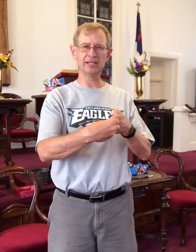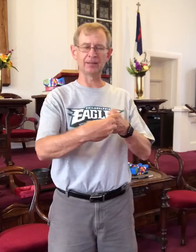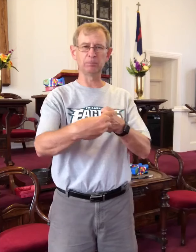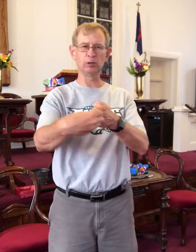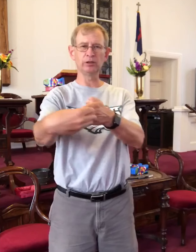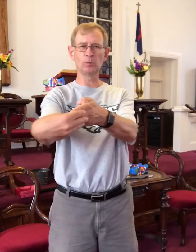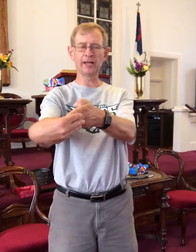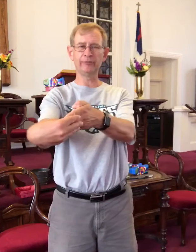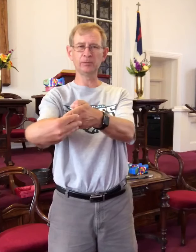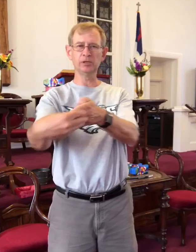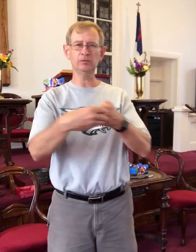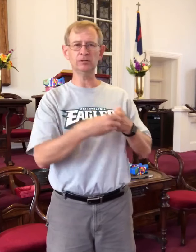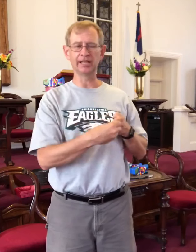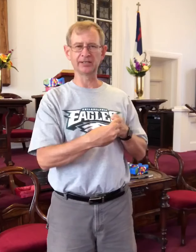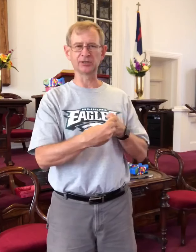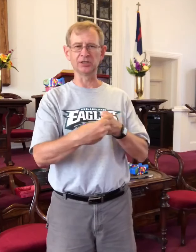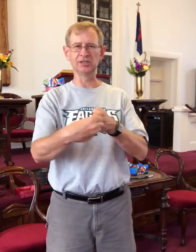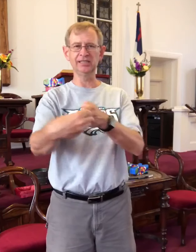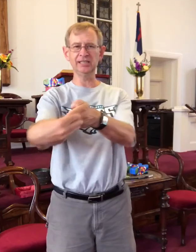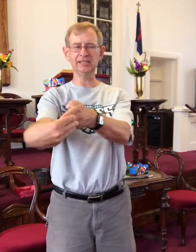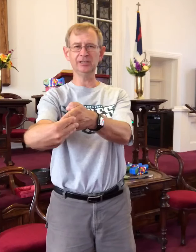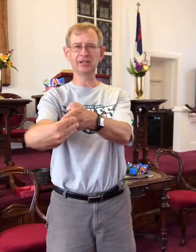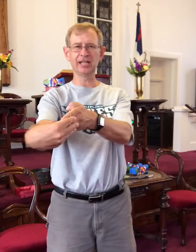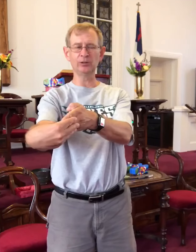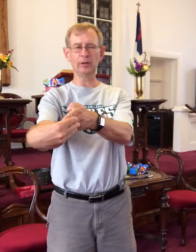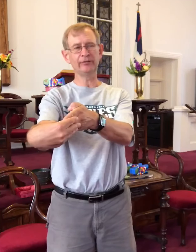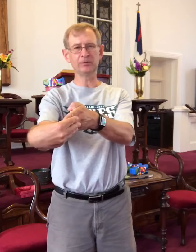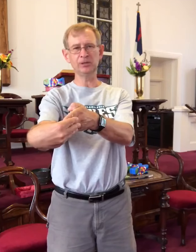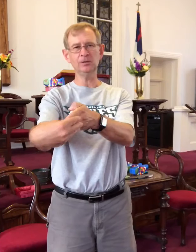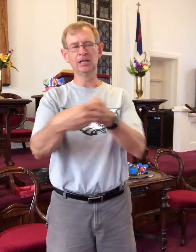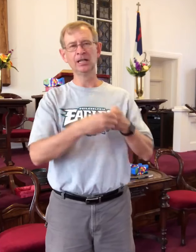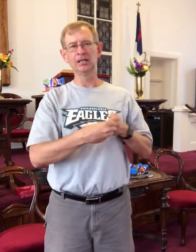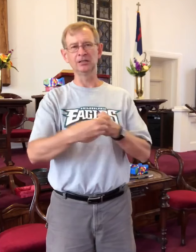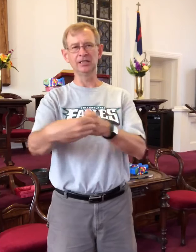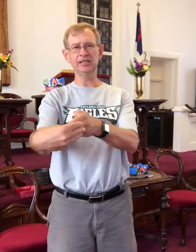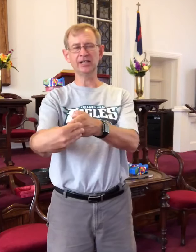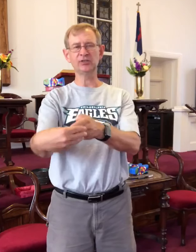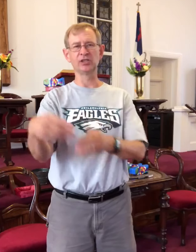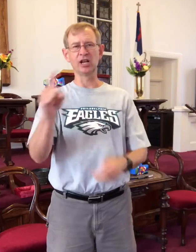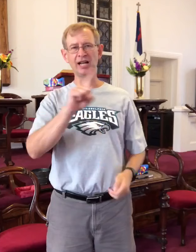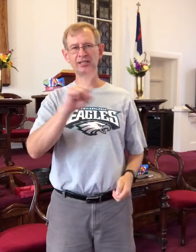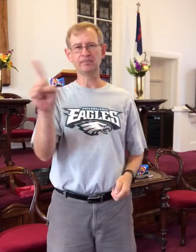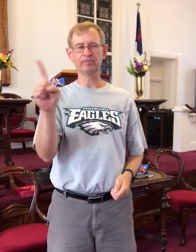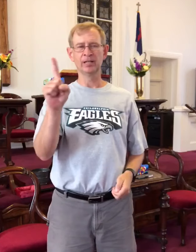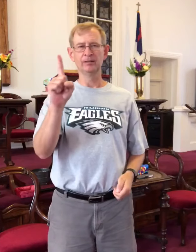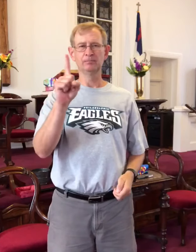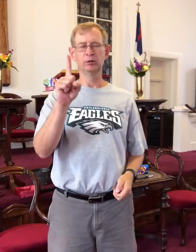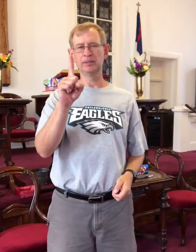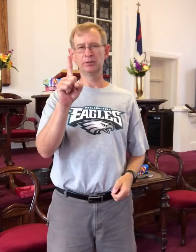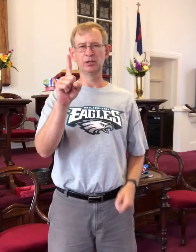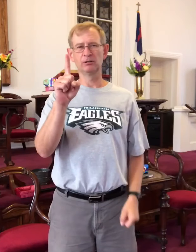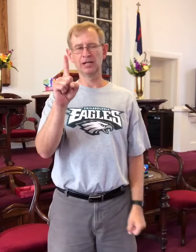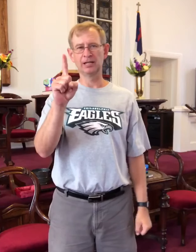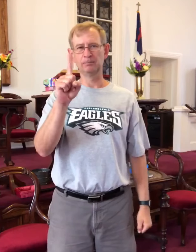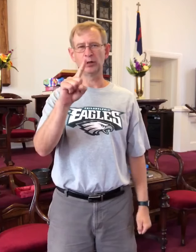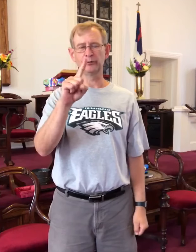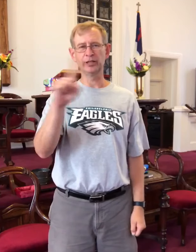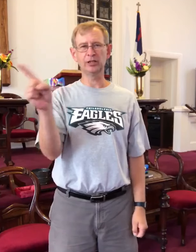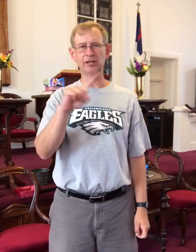and pull it away from you, like it's leading your hand away from you. Lead us not. Put up your pointer finger and